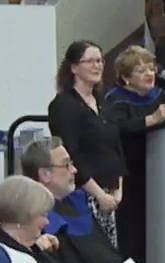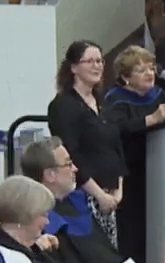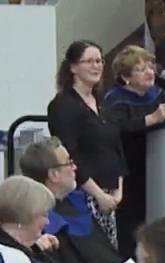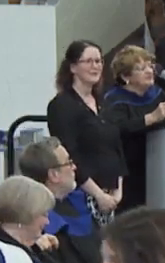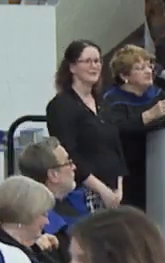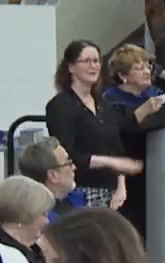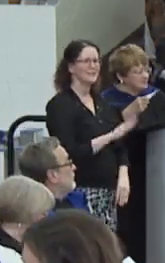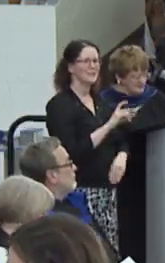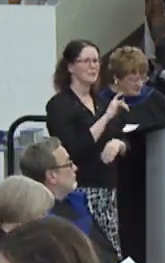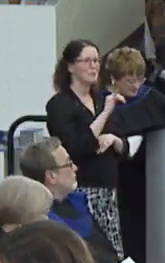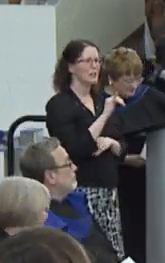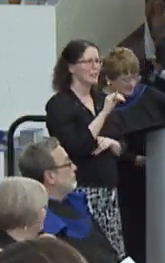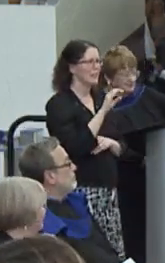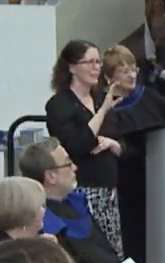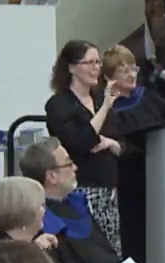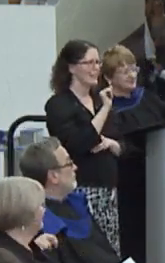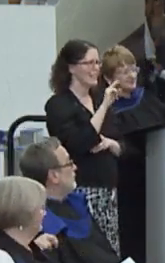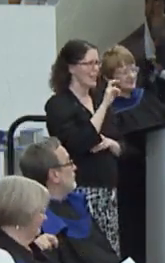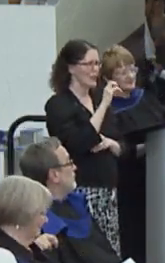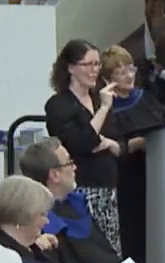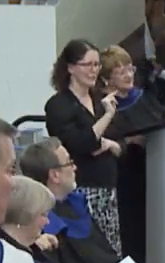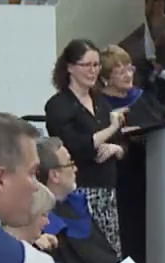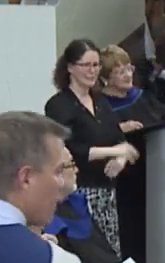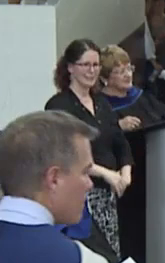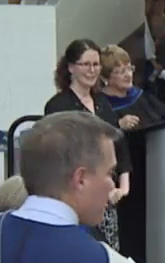Brittany Kerrigan.